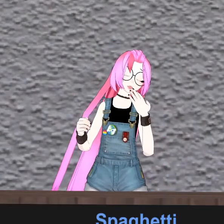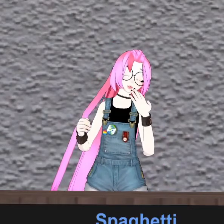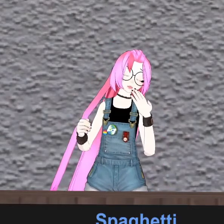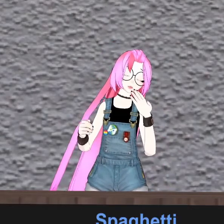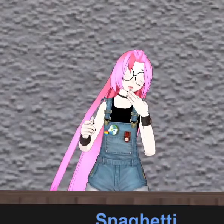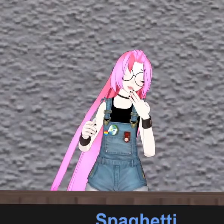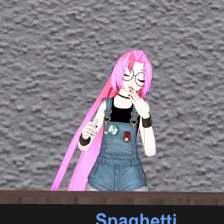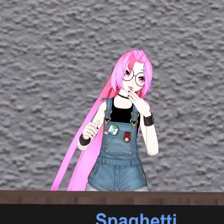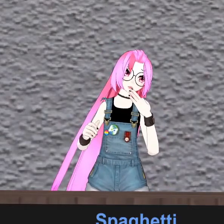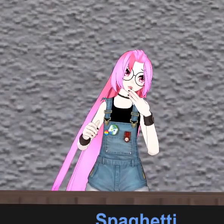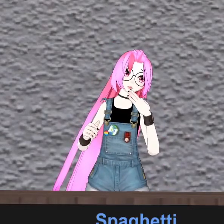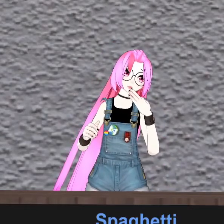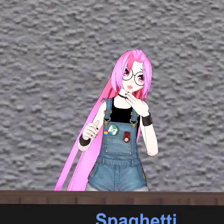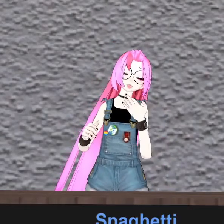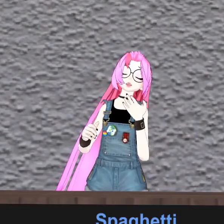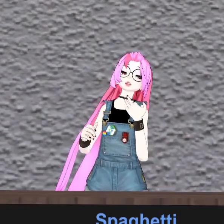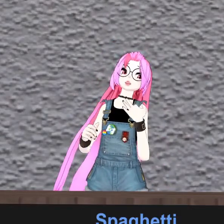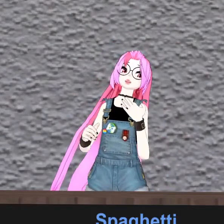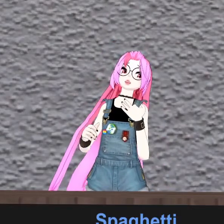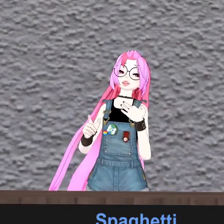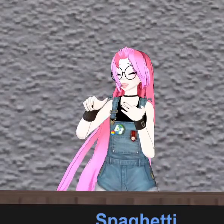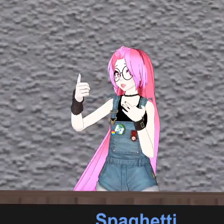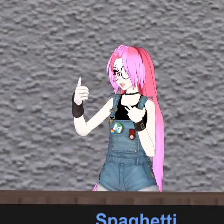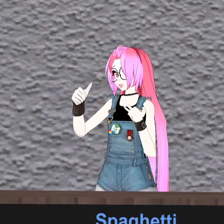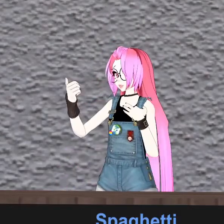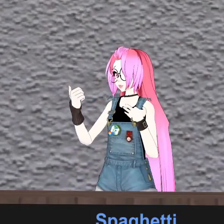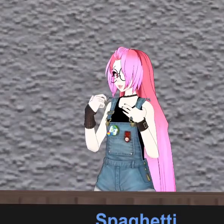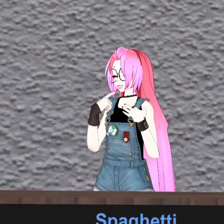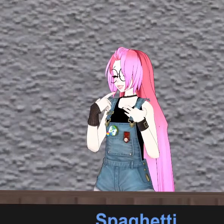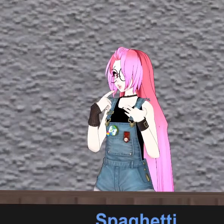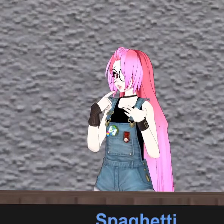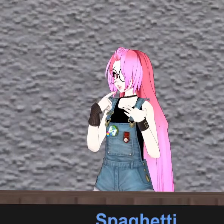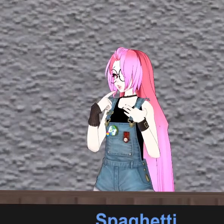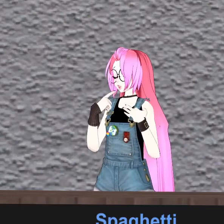uh, let's see. Any others?